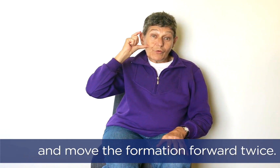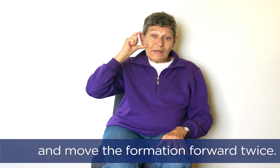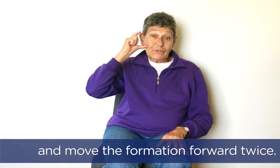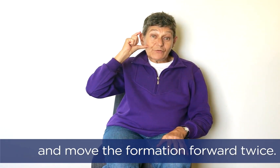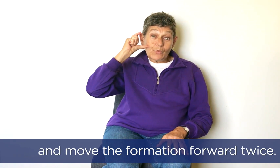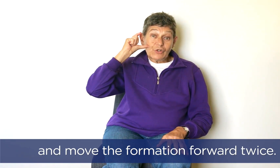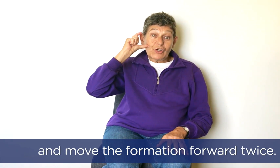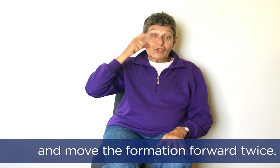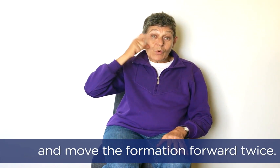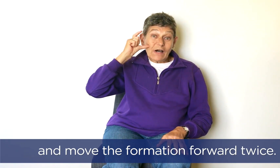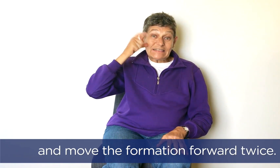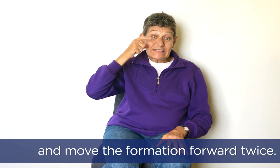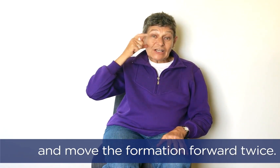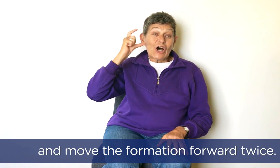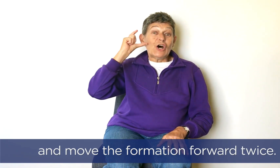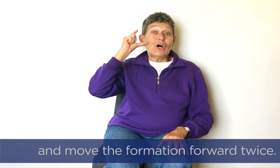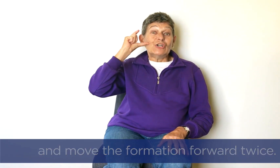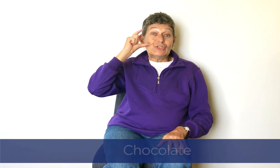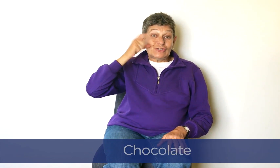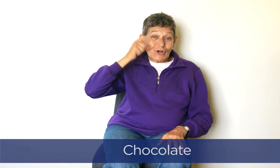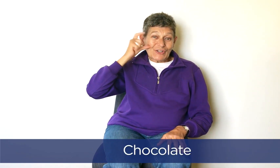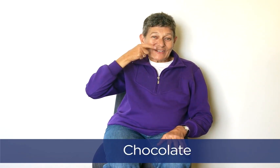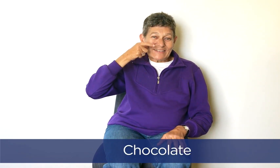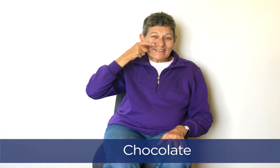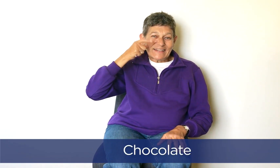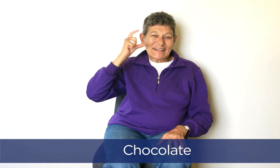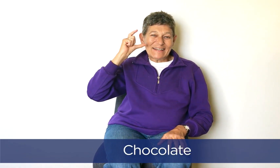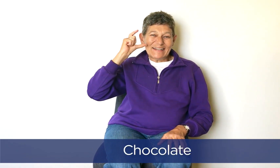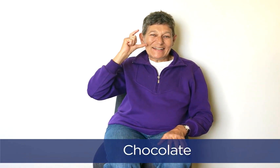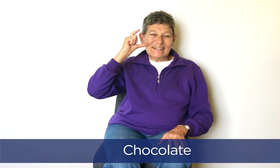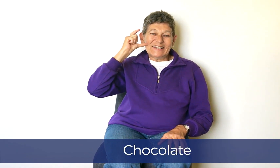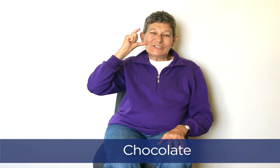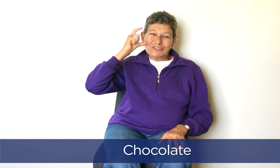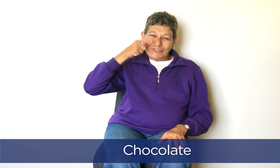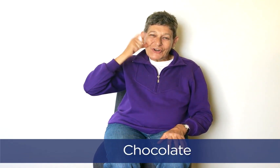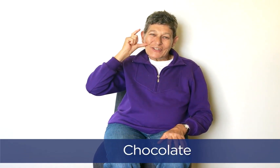formation forward twice. Chocolate. Chocolate.